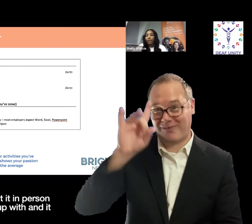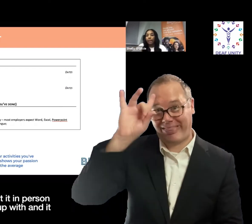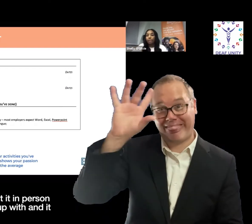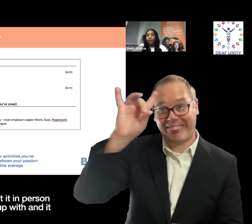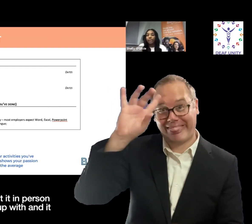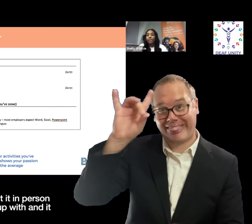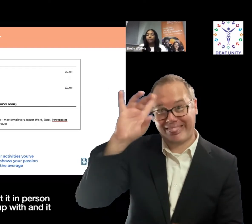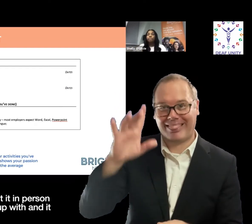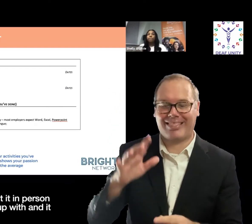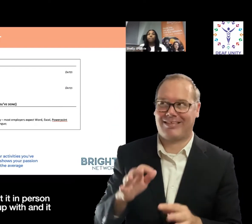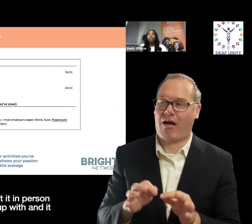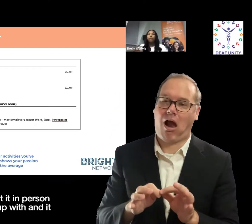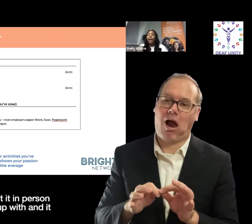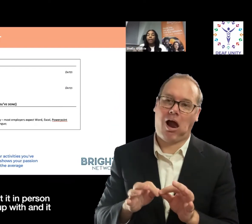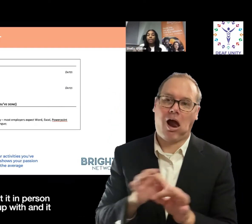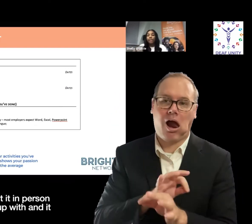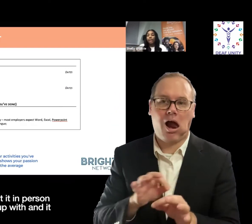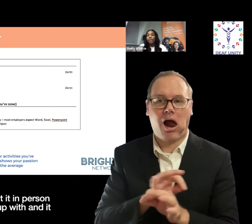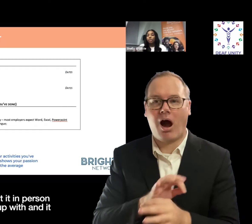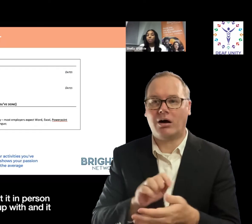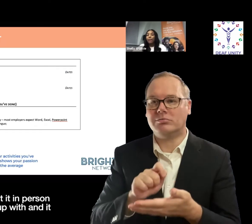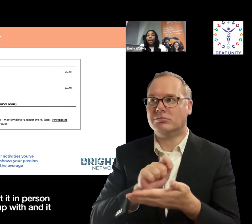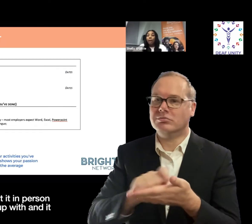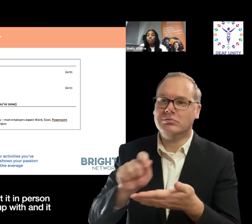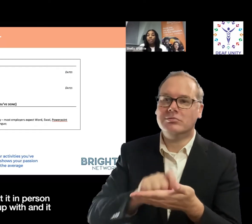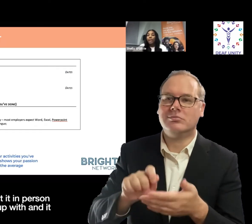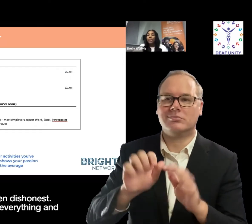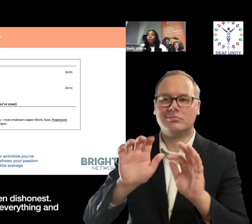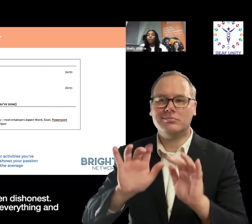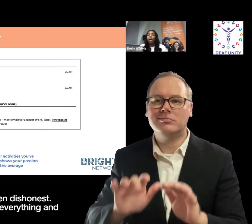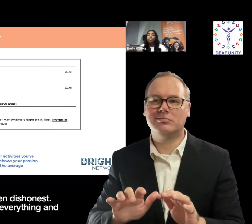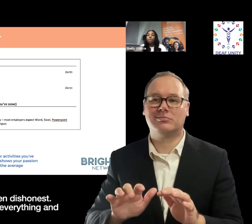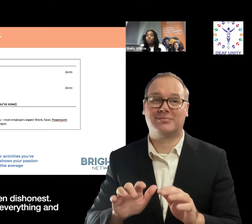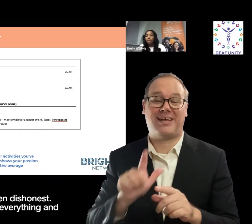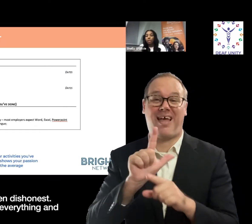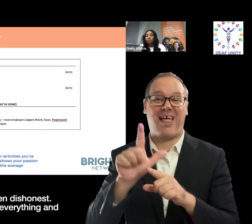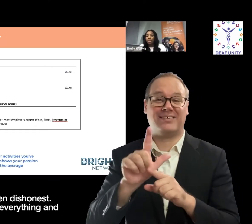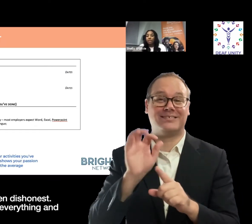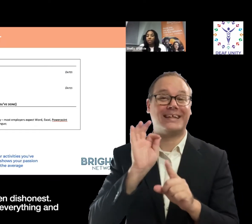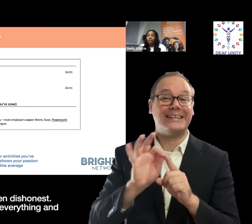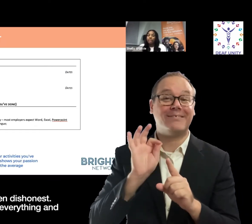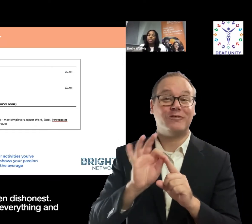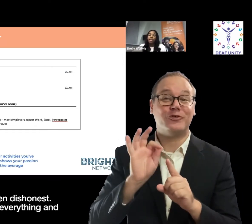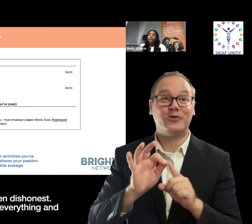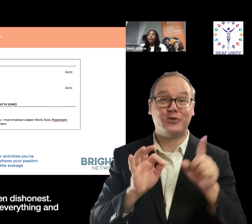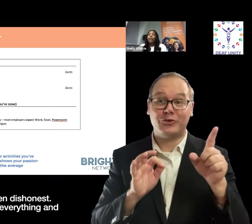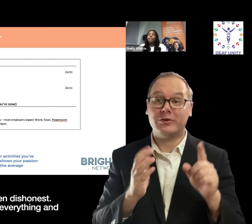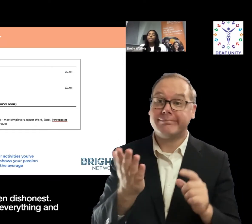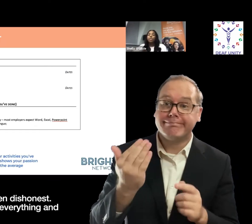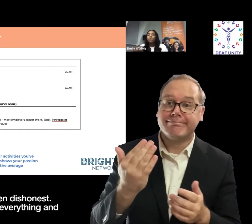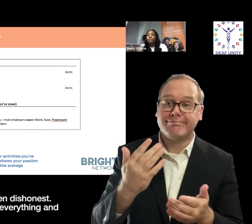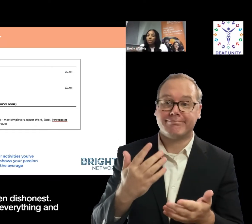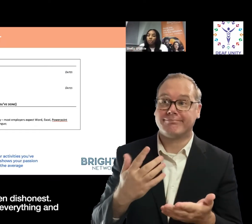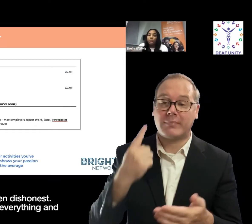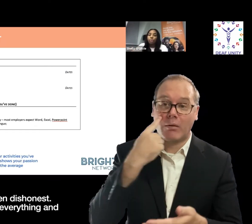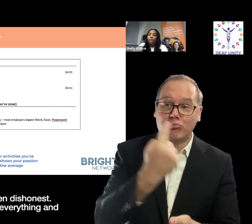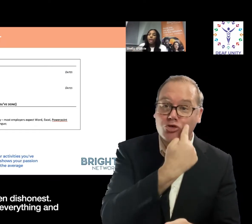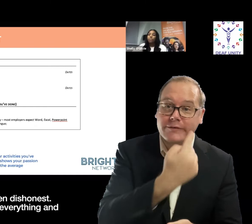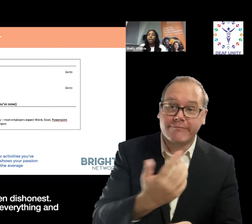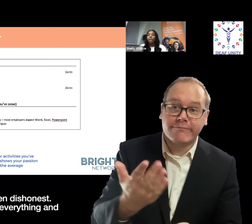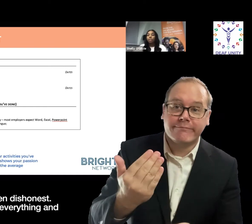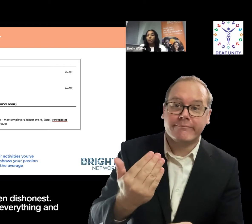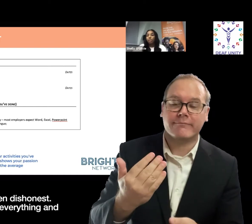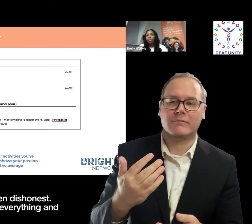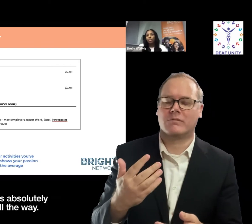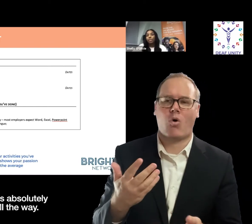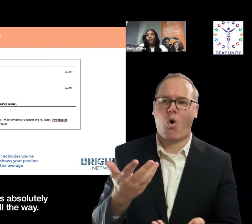asked about it in person, you don't have anything to back it up with, and it comes across as though you've been dishonest. So just make sure you double check